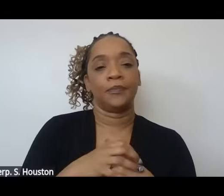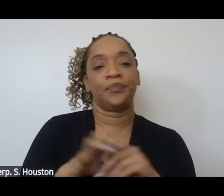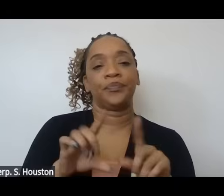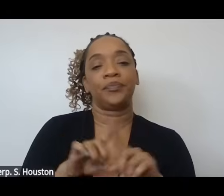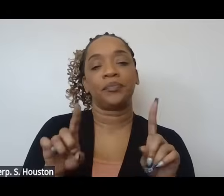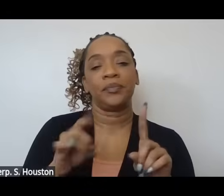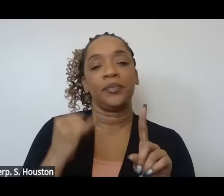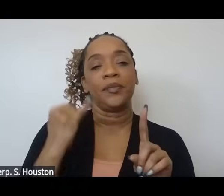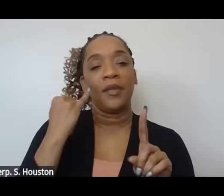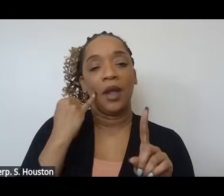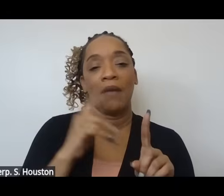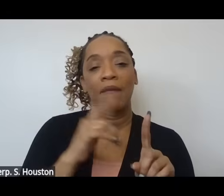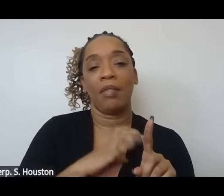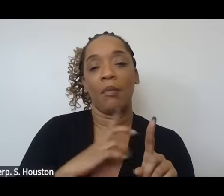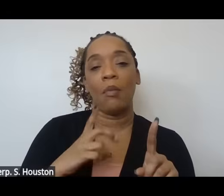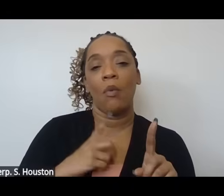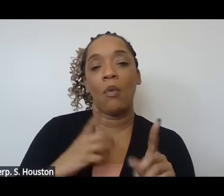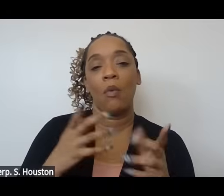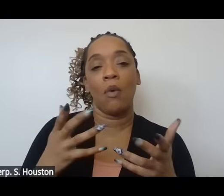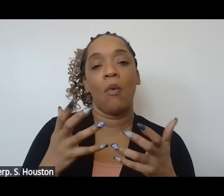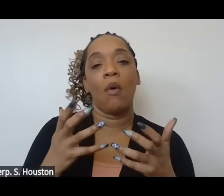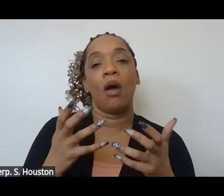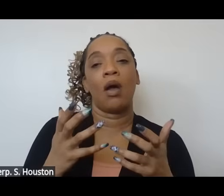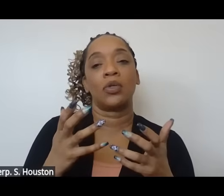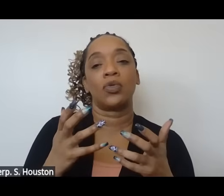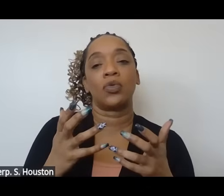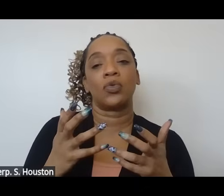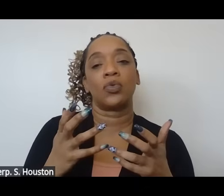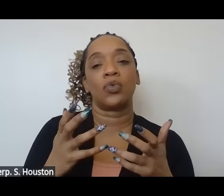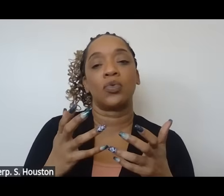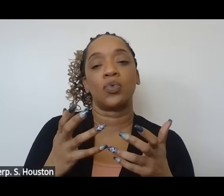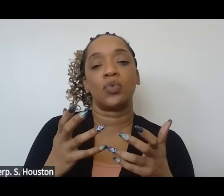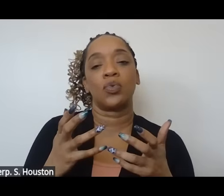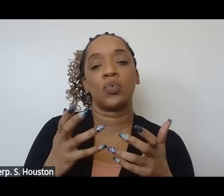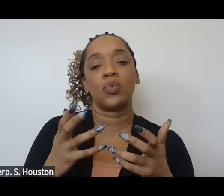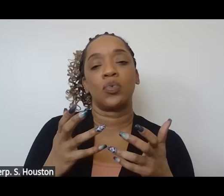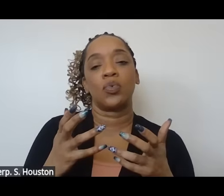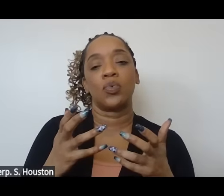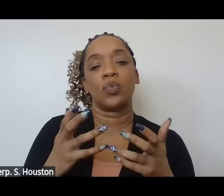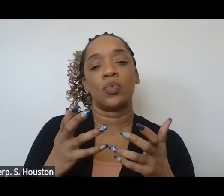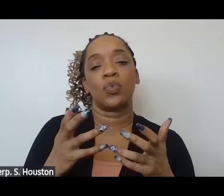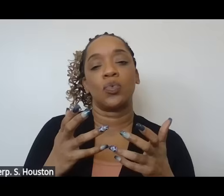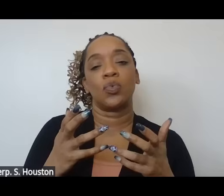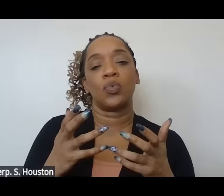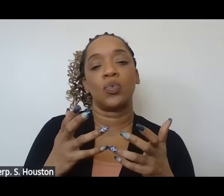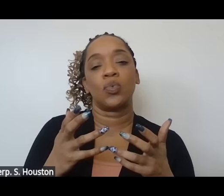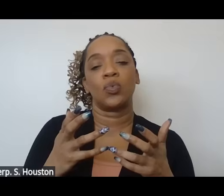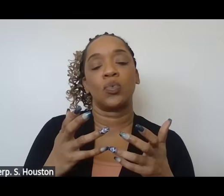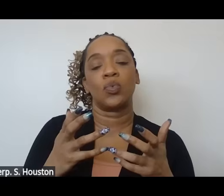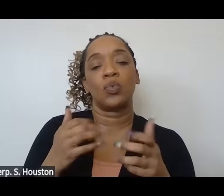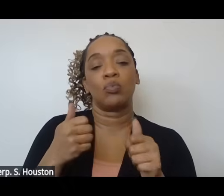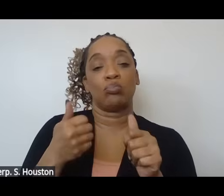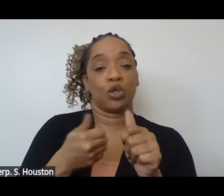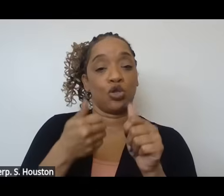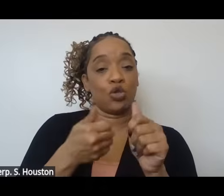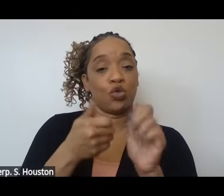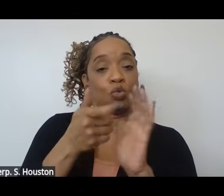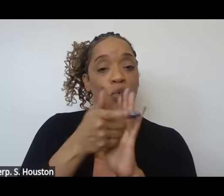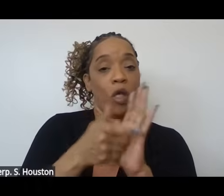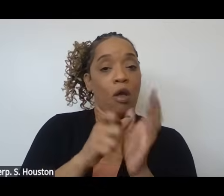the board wants to, similar to a couple of years ago, pursue legislation, we can provide technical support